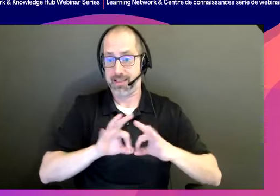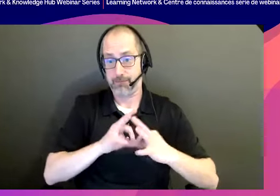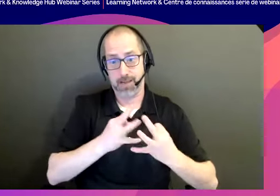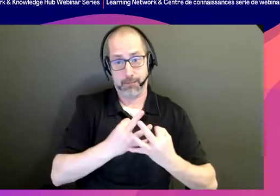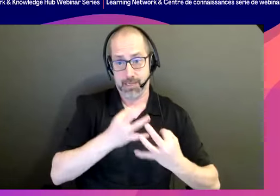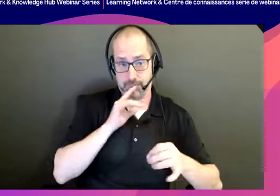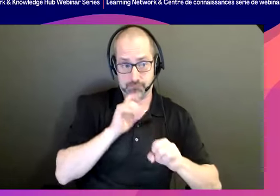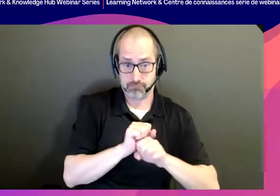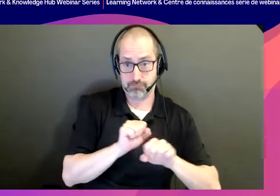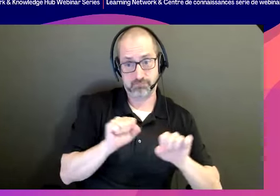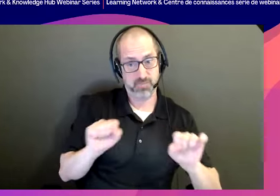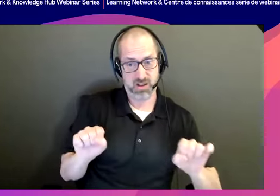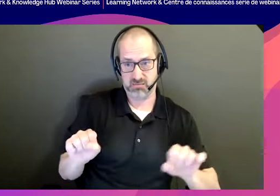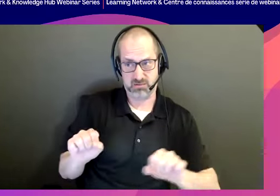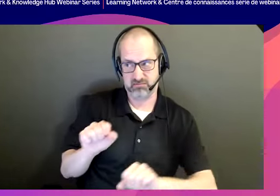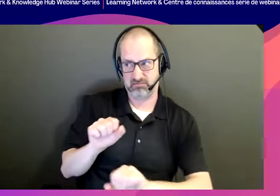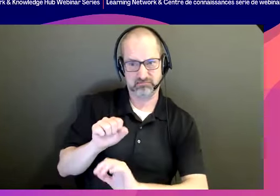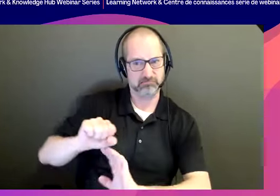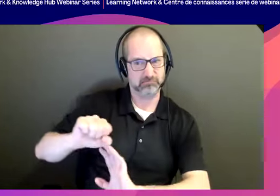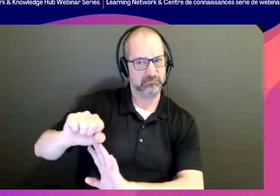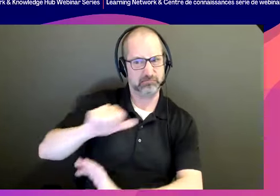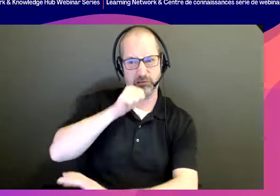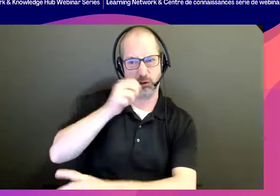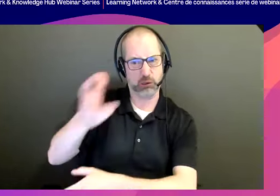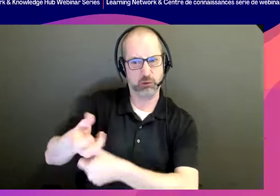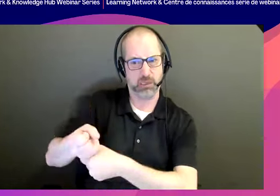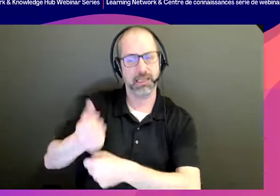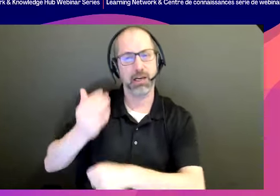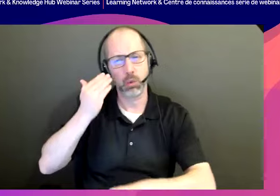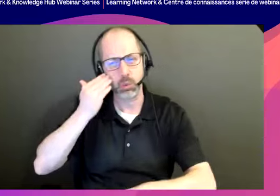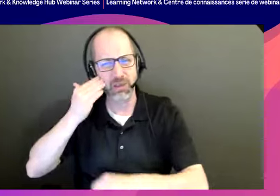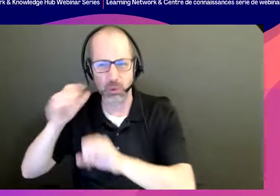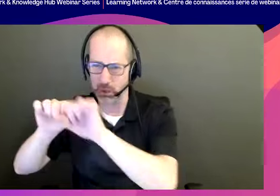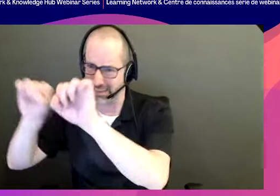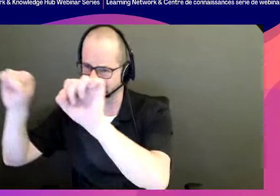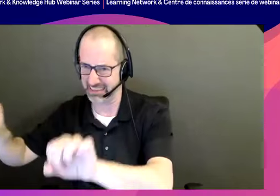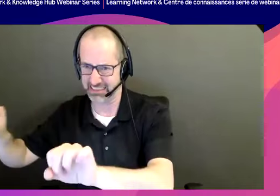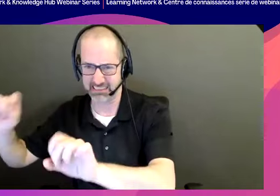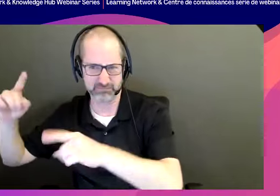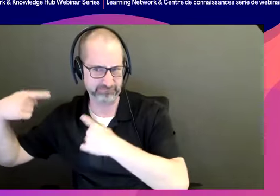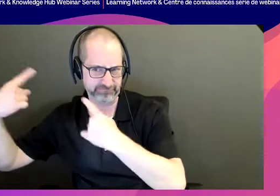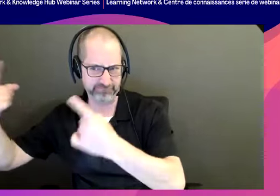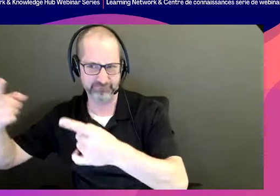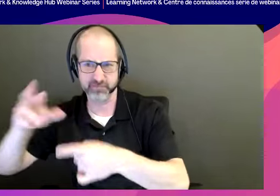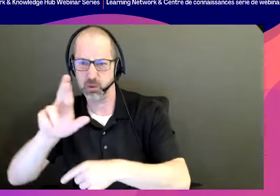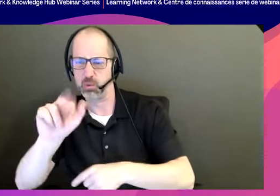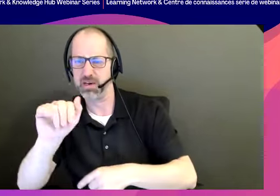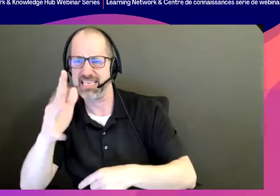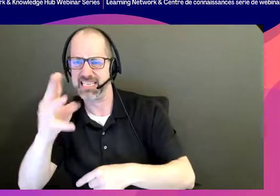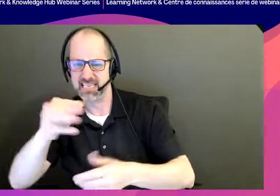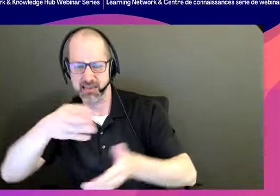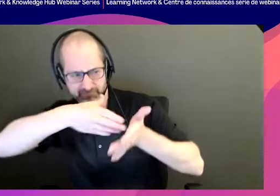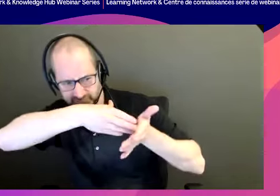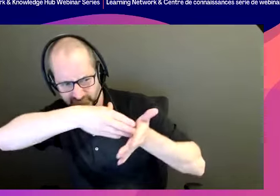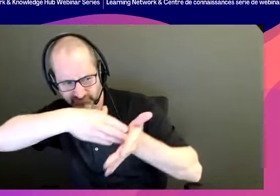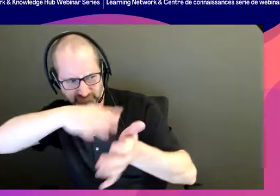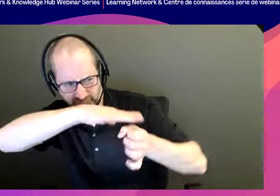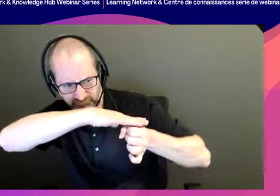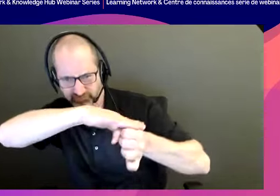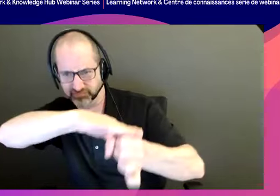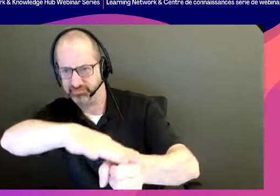mistrustful. As we've mentioned, systemic racism across all sectors is well documented. So the